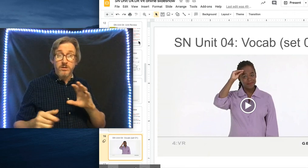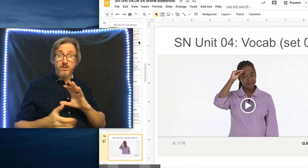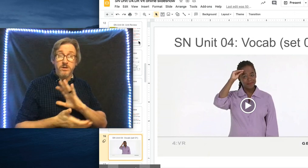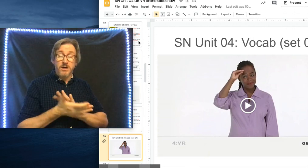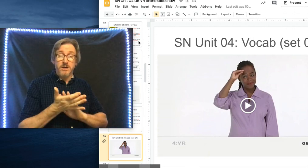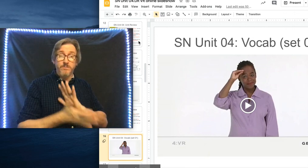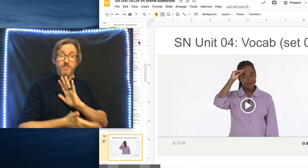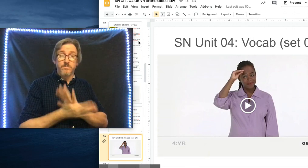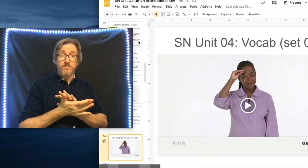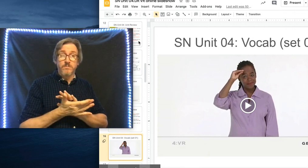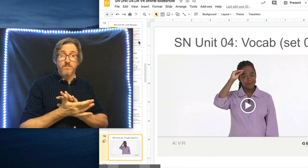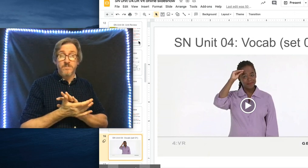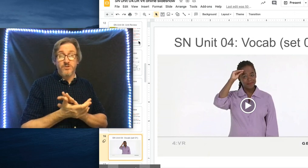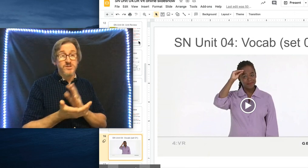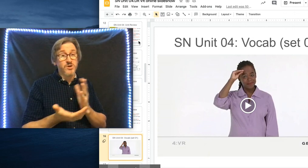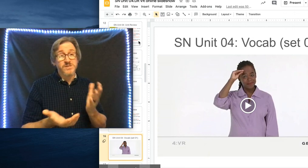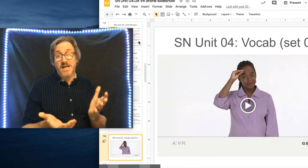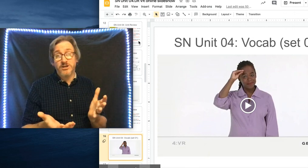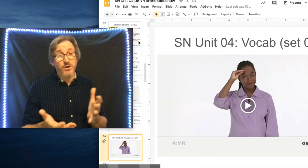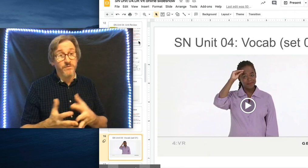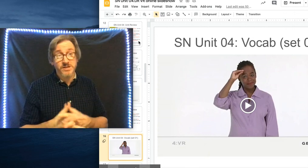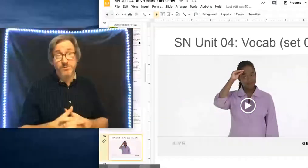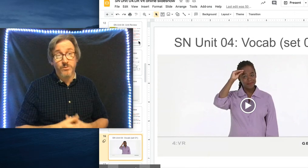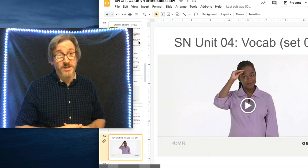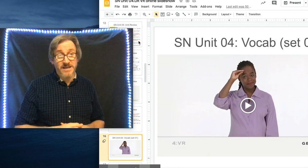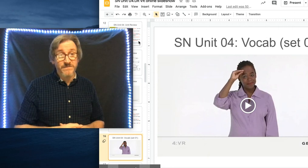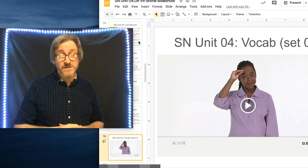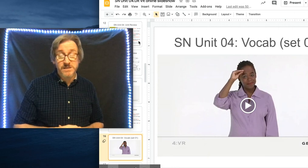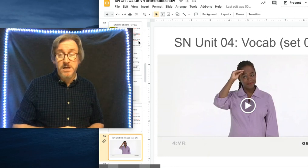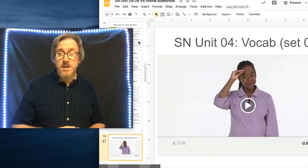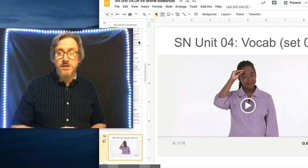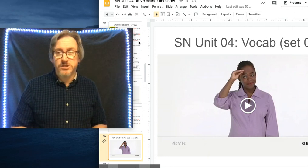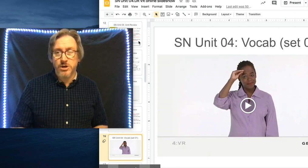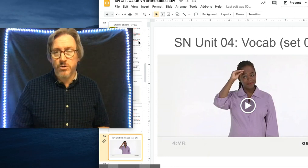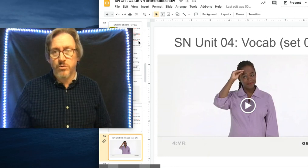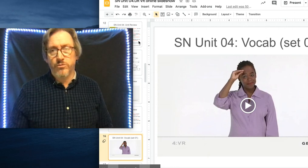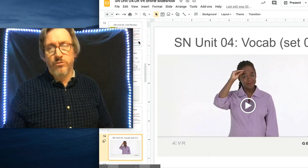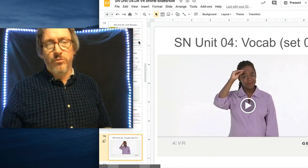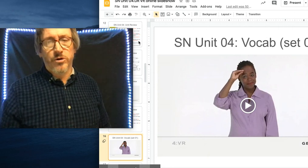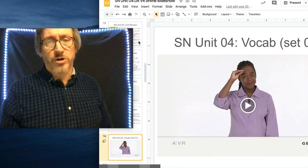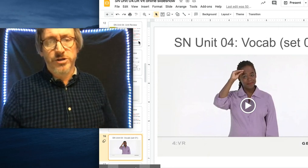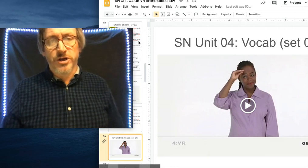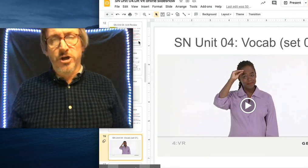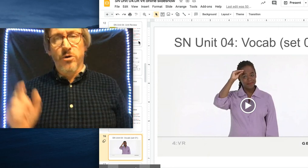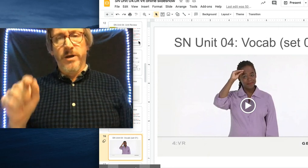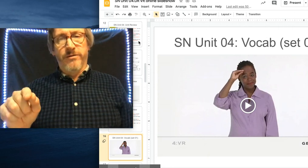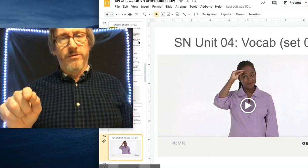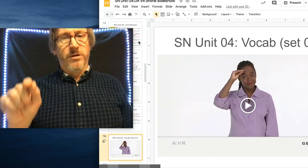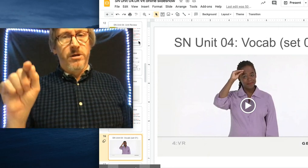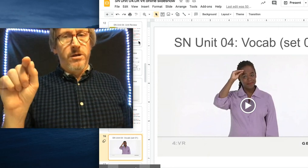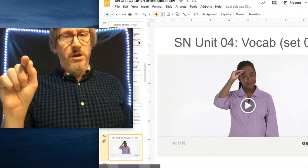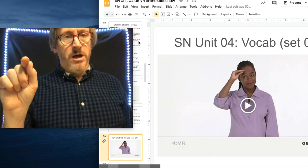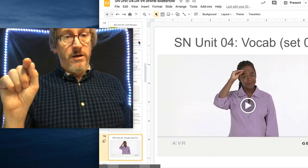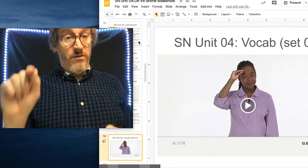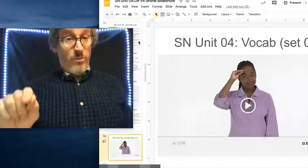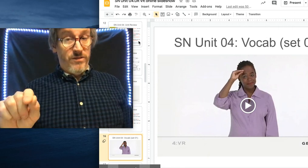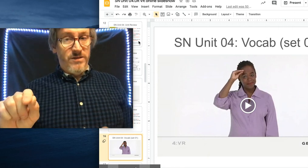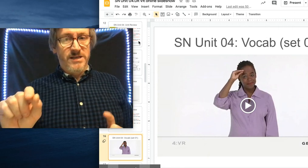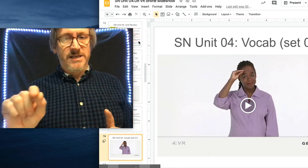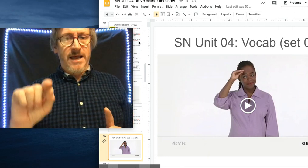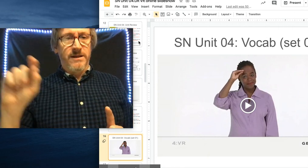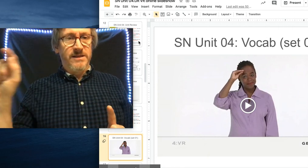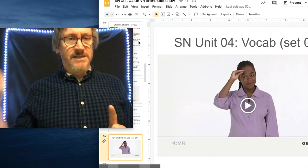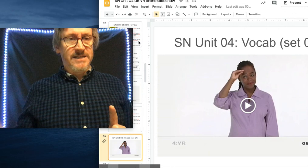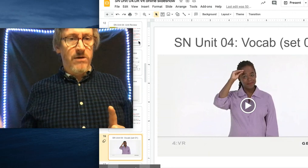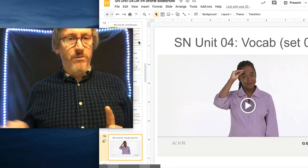will. There's no slideshow for this one with GIFs, so we're just going to go with